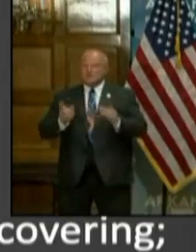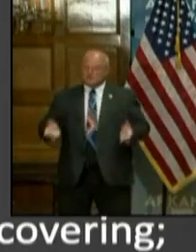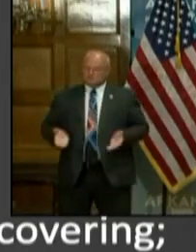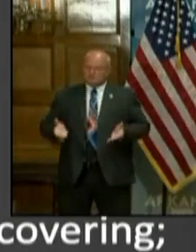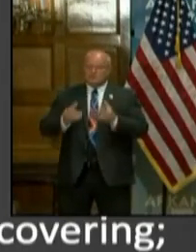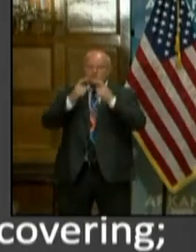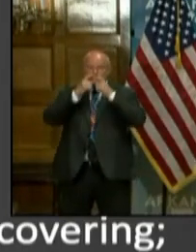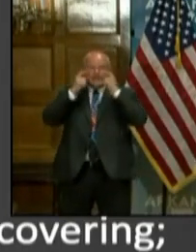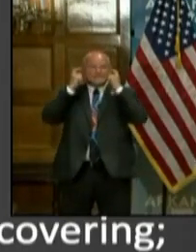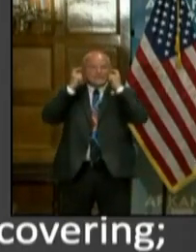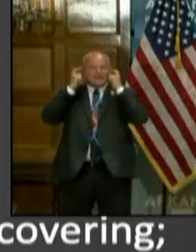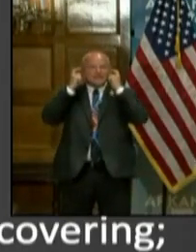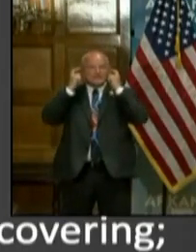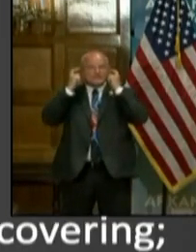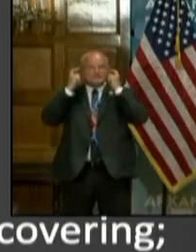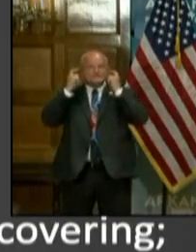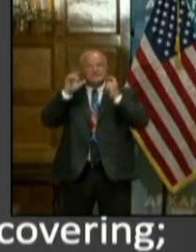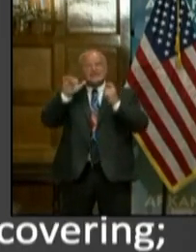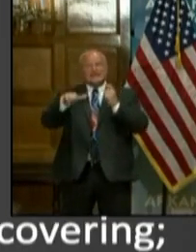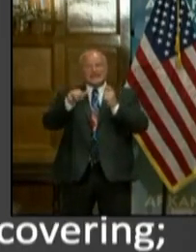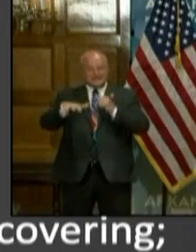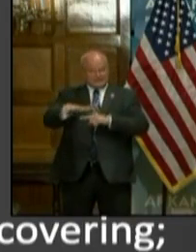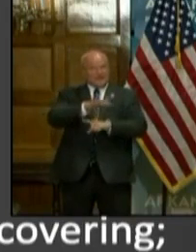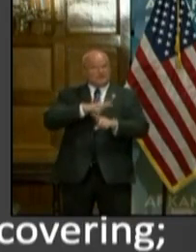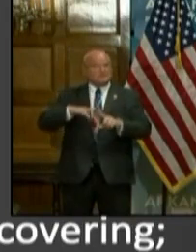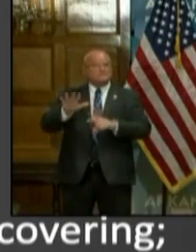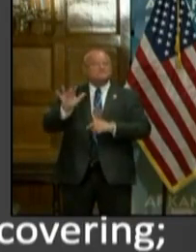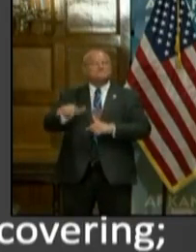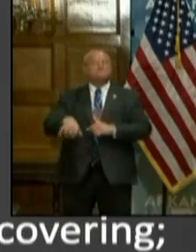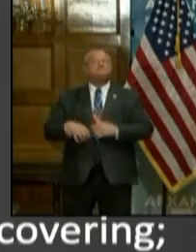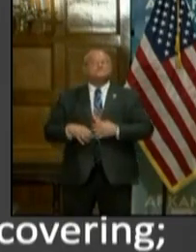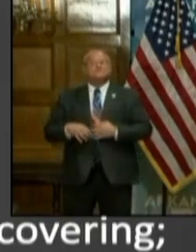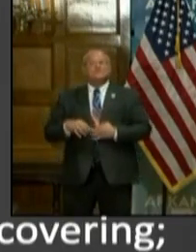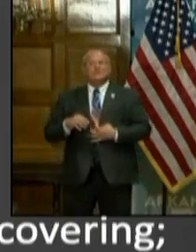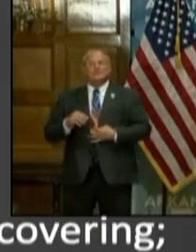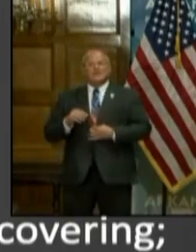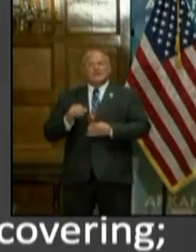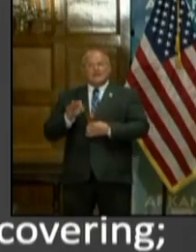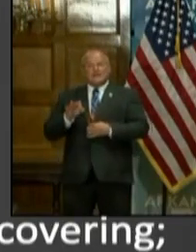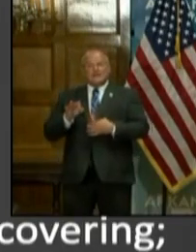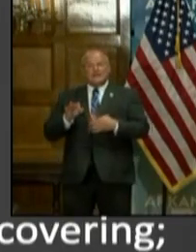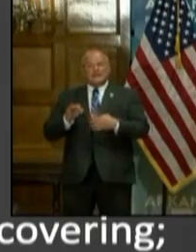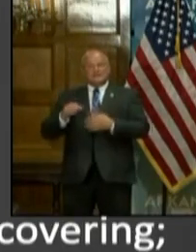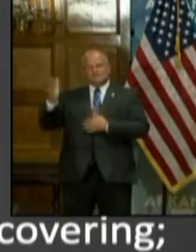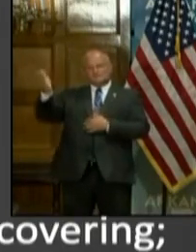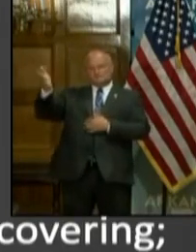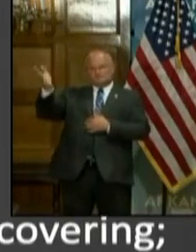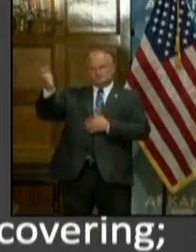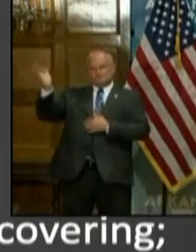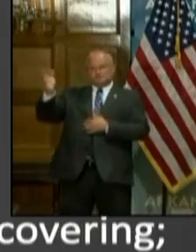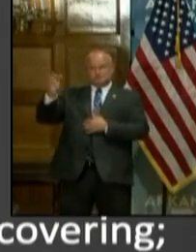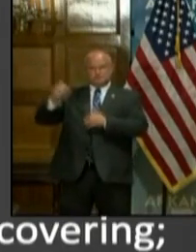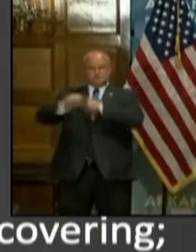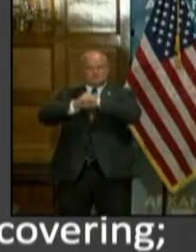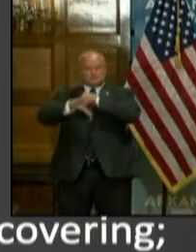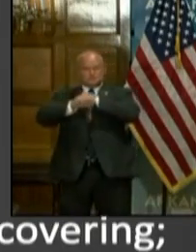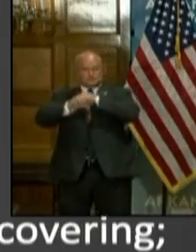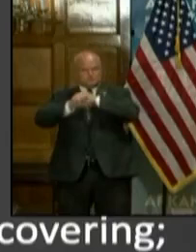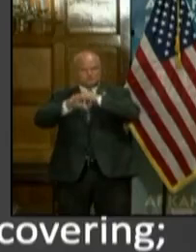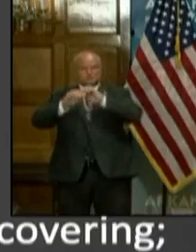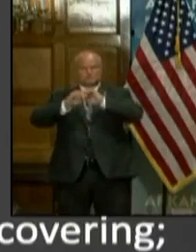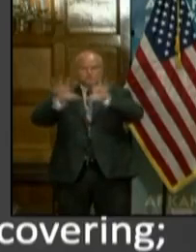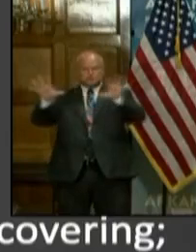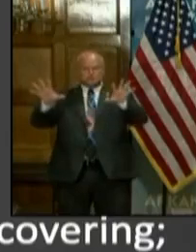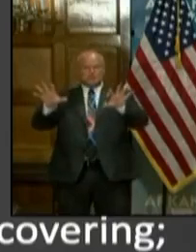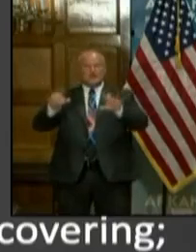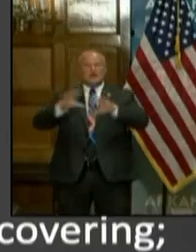but we encourage face coverings in that environment. If you're given a speech or a broadcast to an audience, but you have